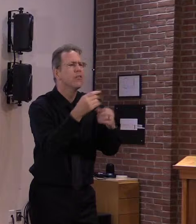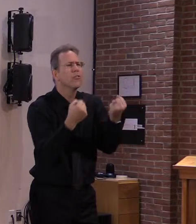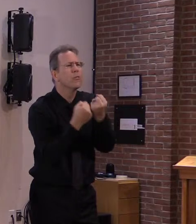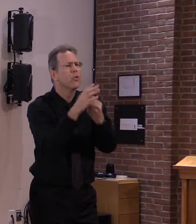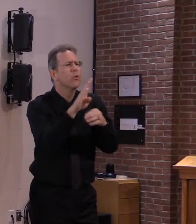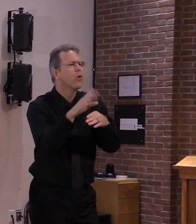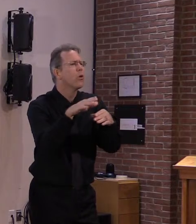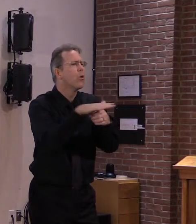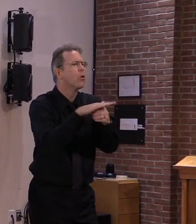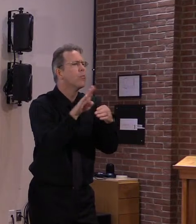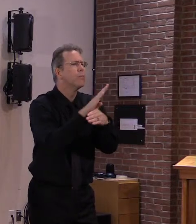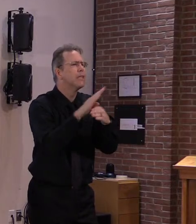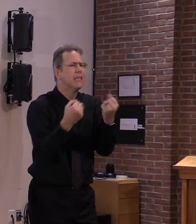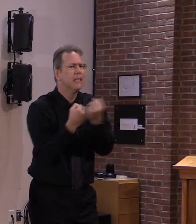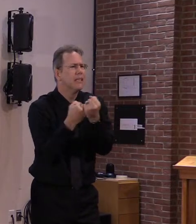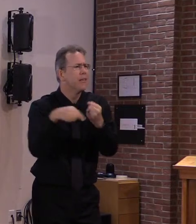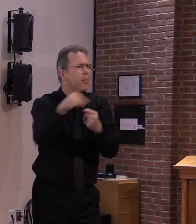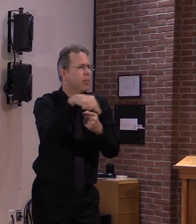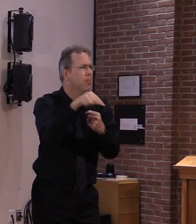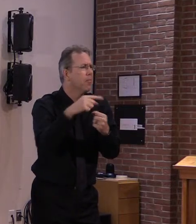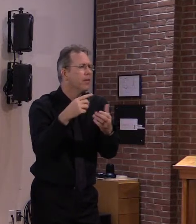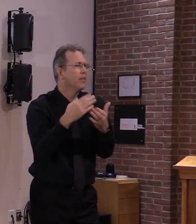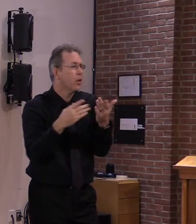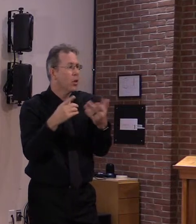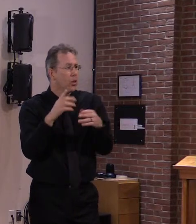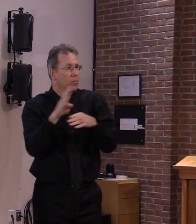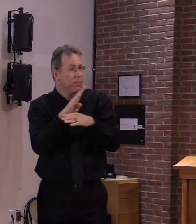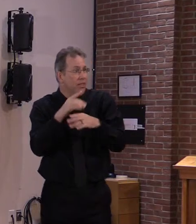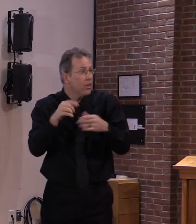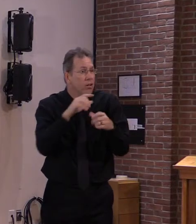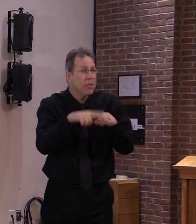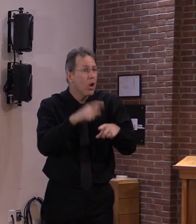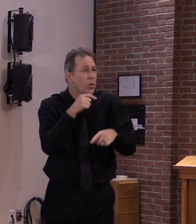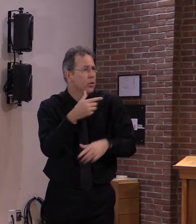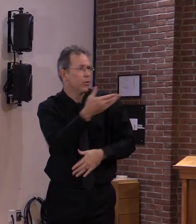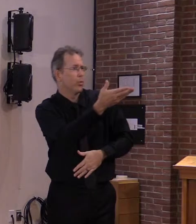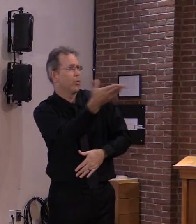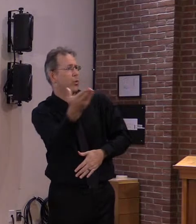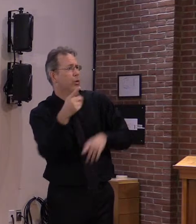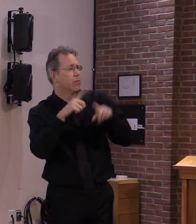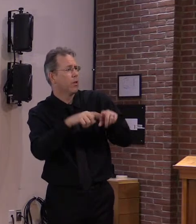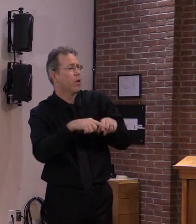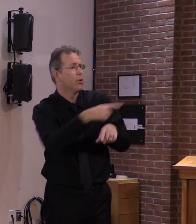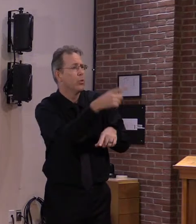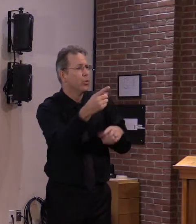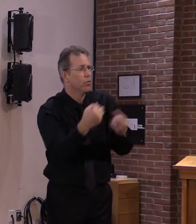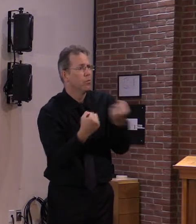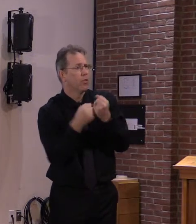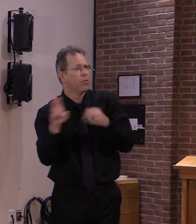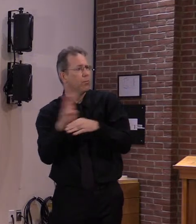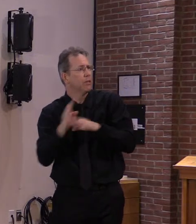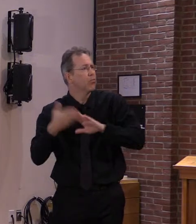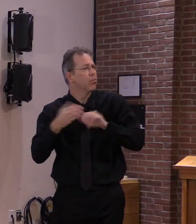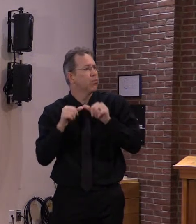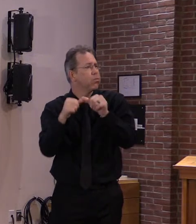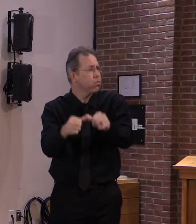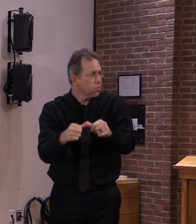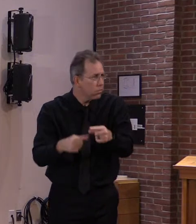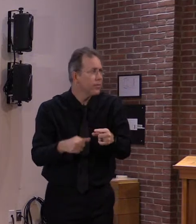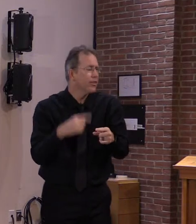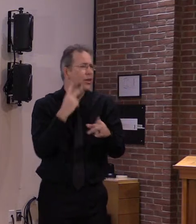these facilities is by protecting our communities, lowering the ability of the virus to spread from one person to